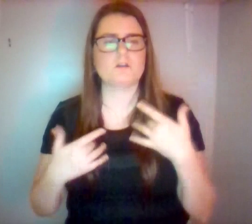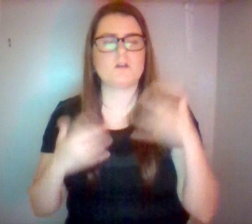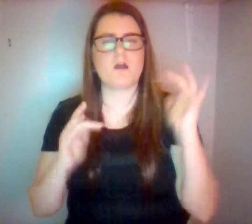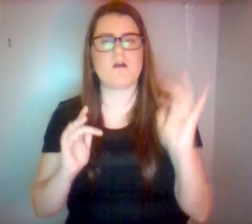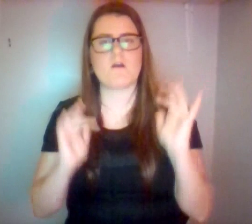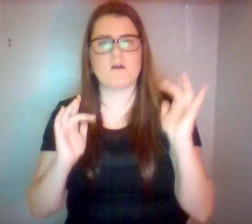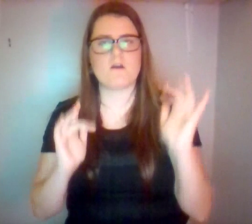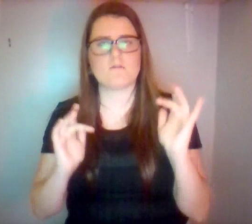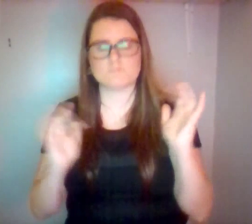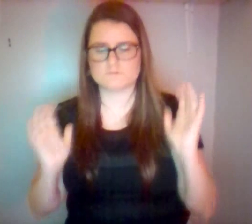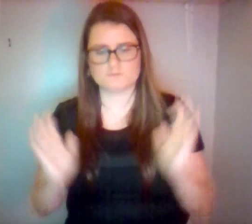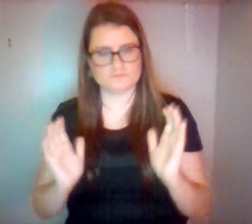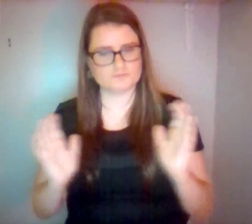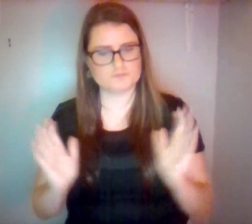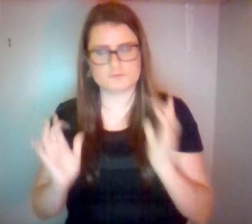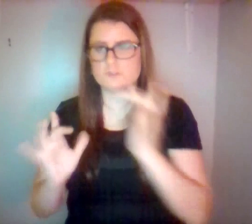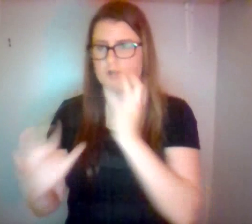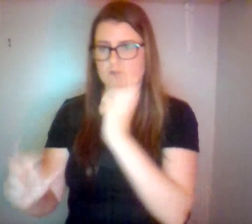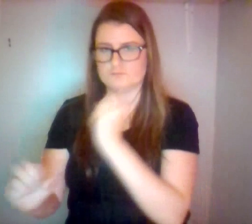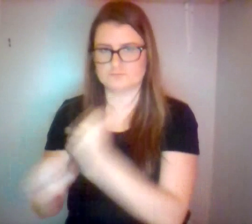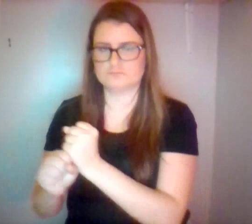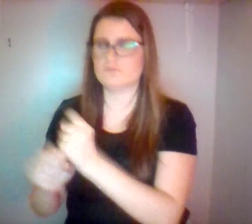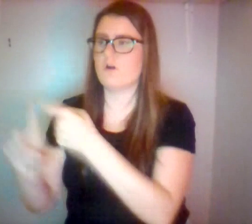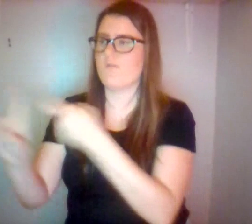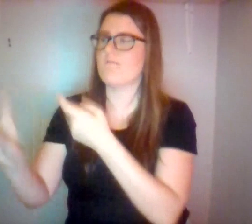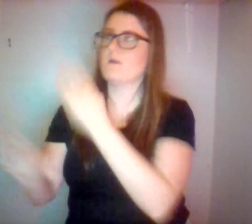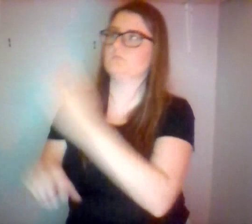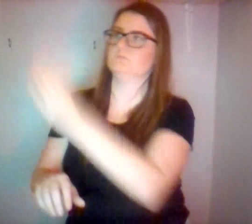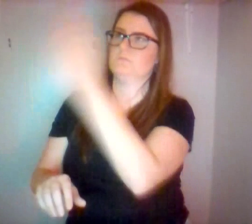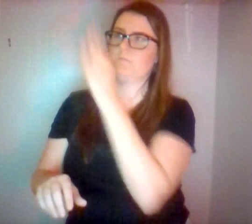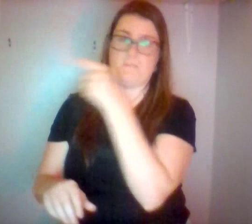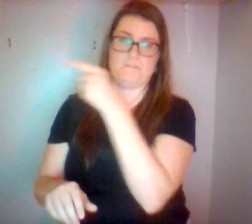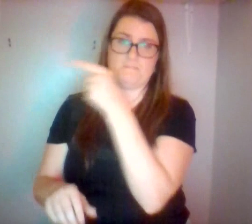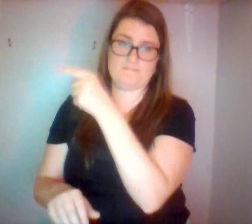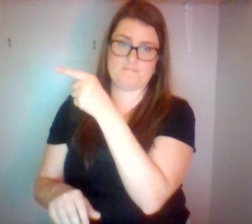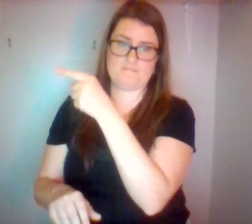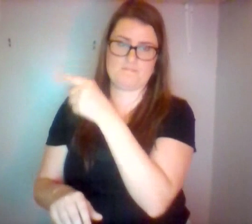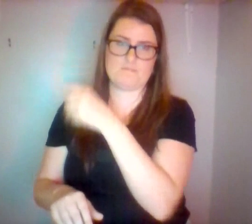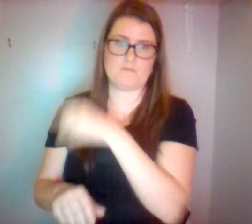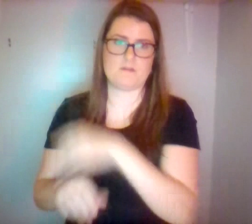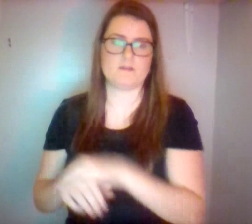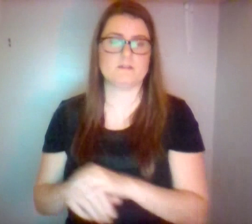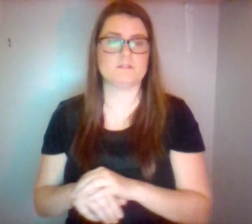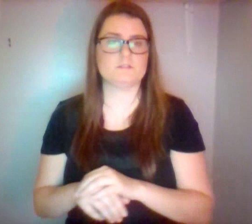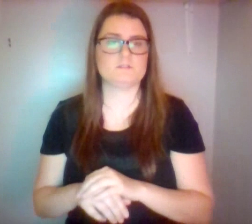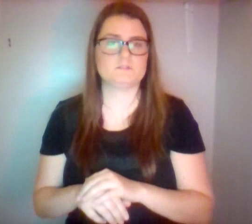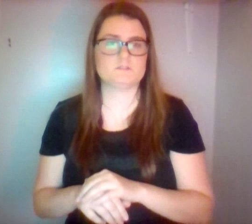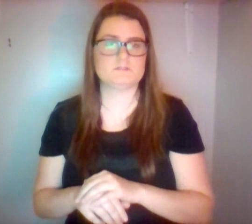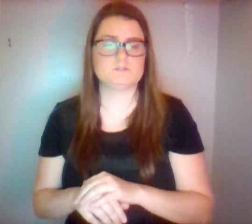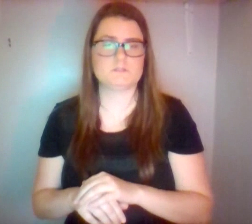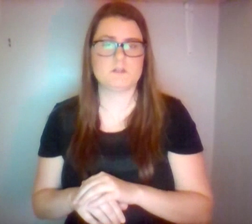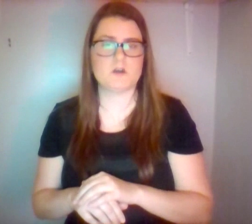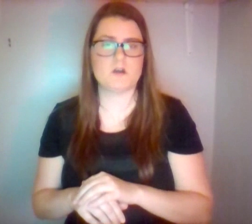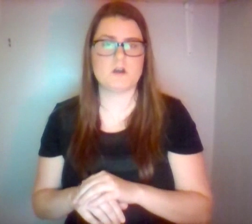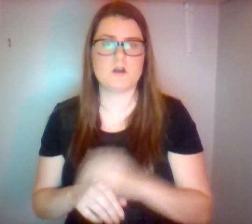day. Trust Him for this. Take promises like, my God will supply every need of yours according to His riches and